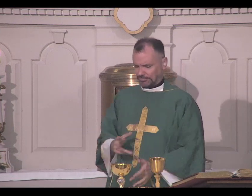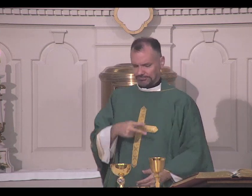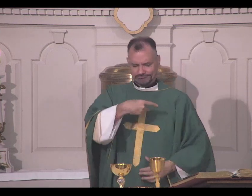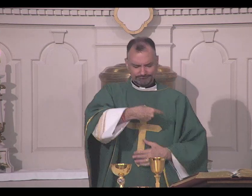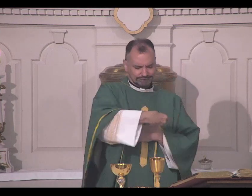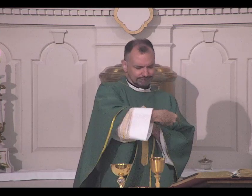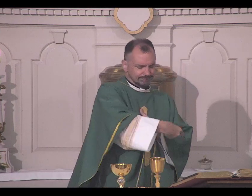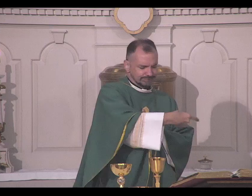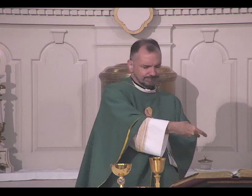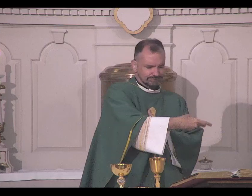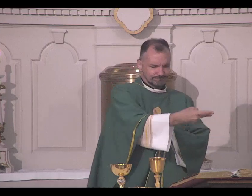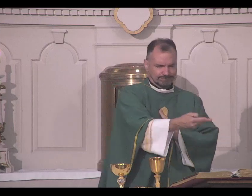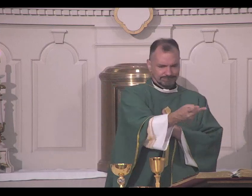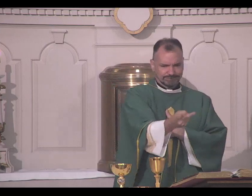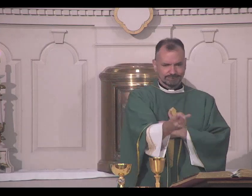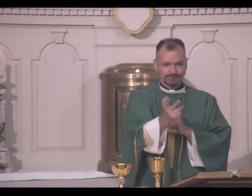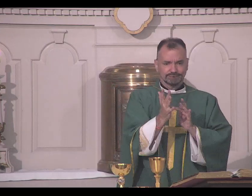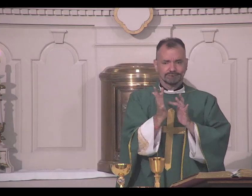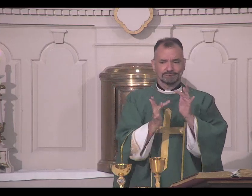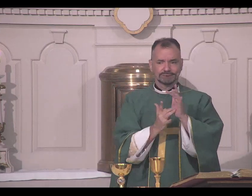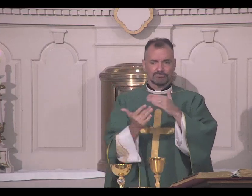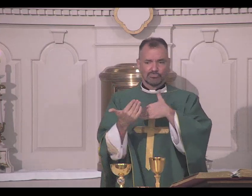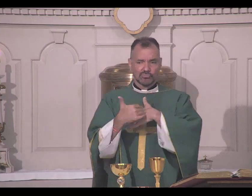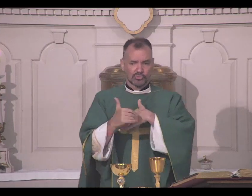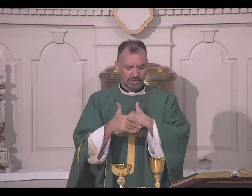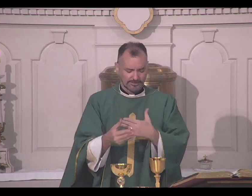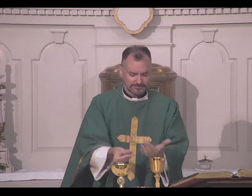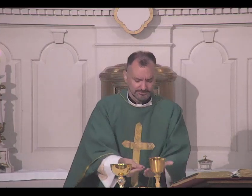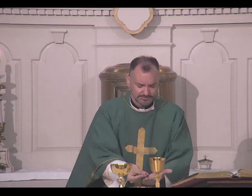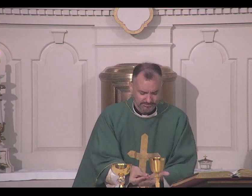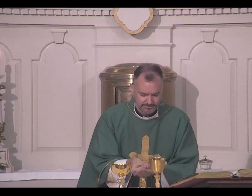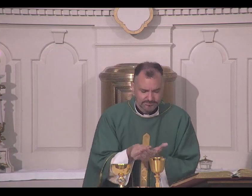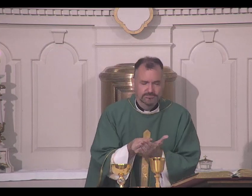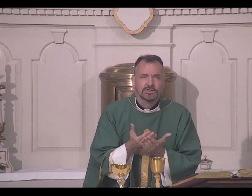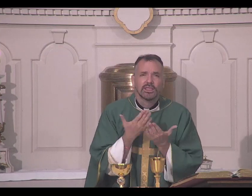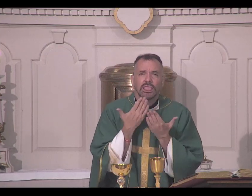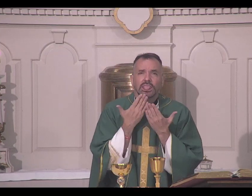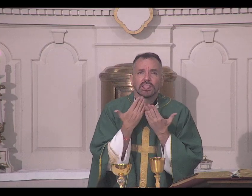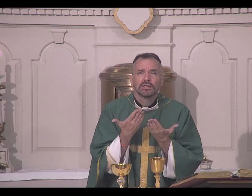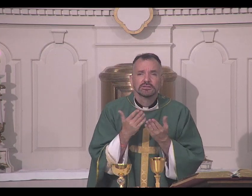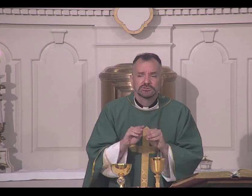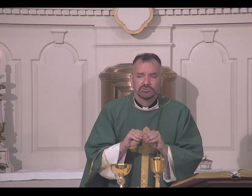saying, "Take this, all of you, and eat of it.